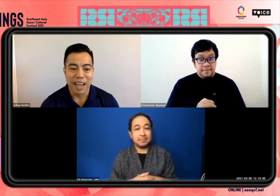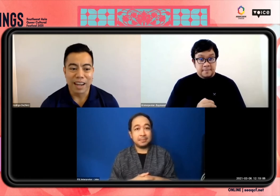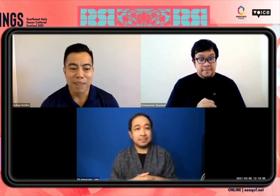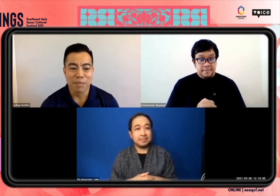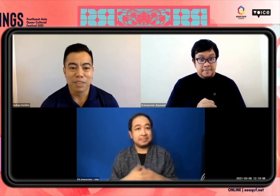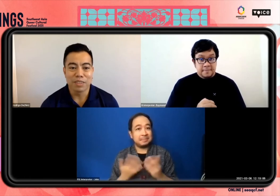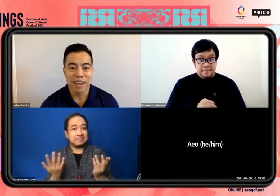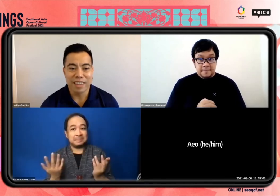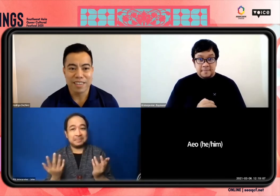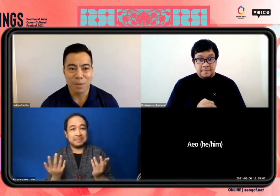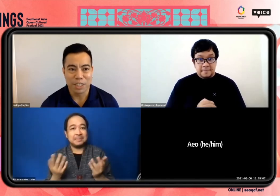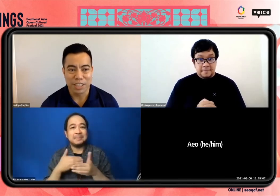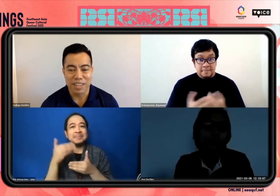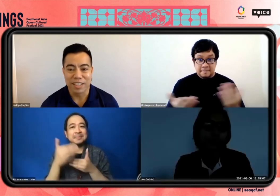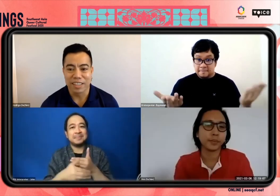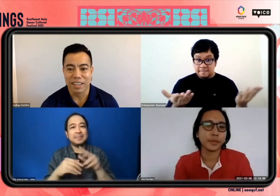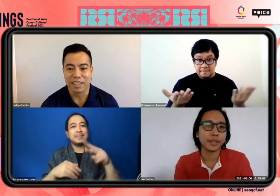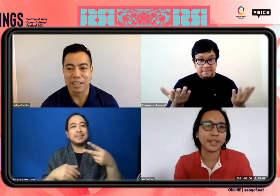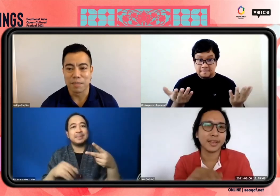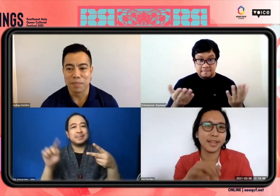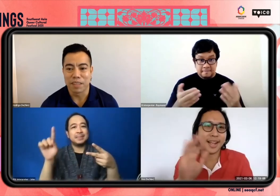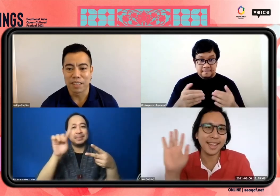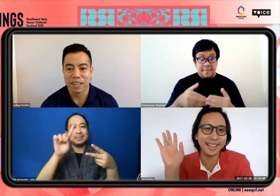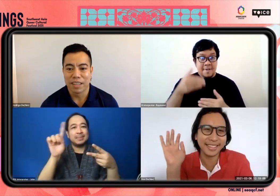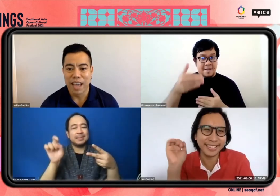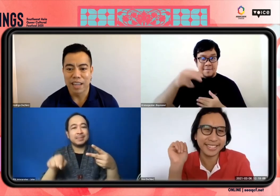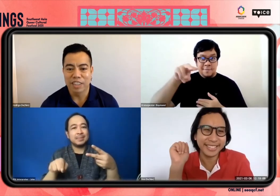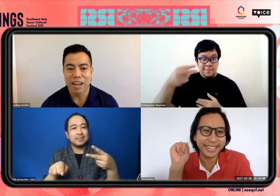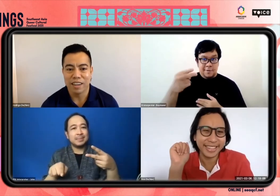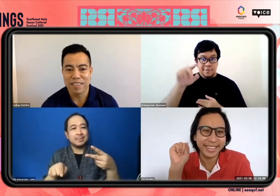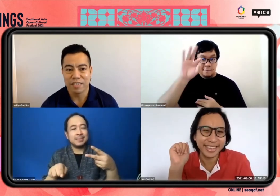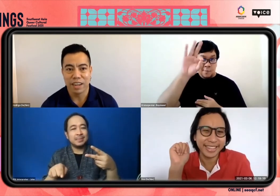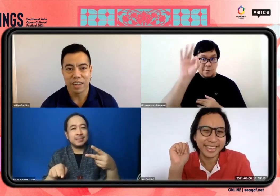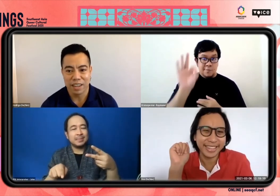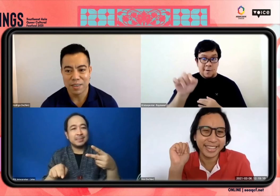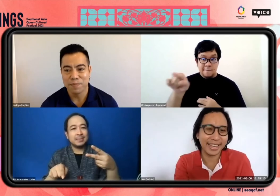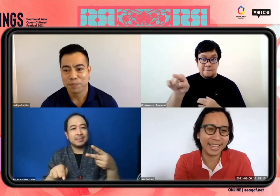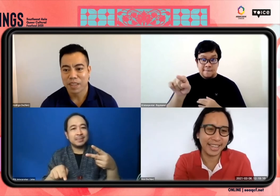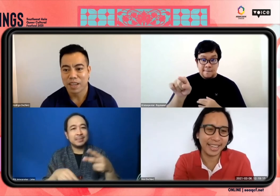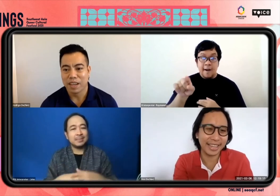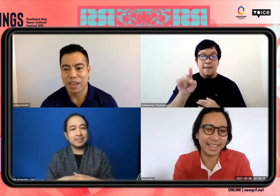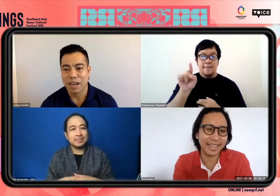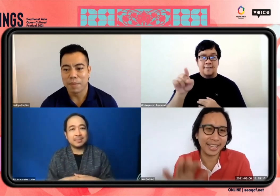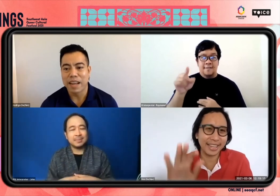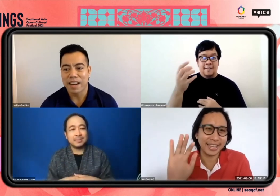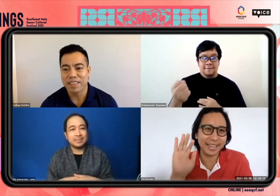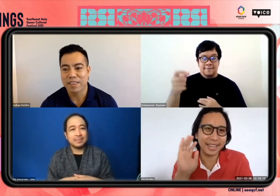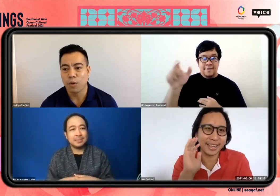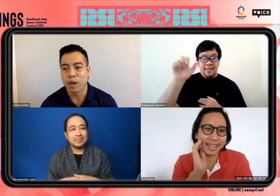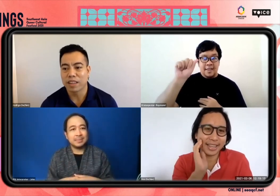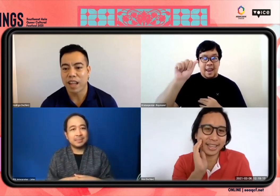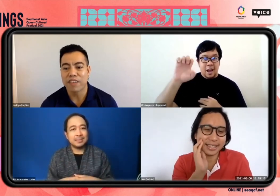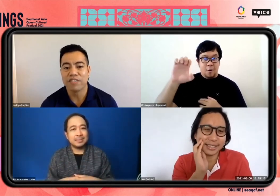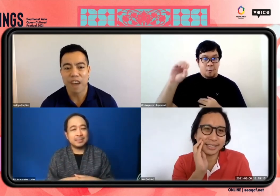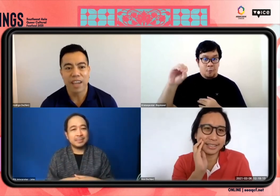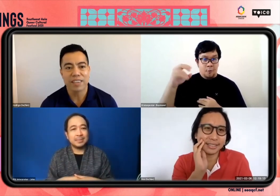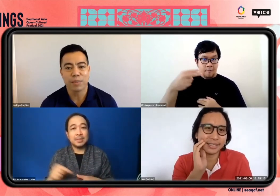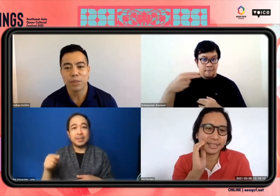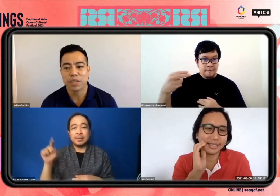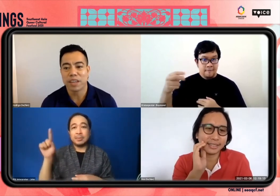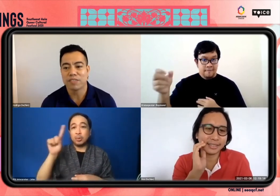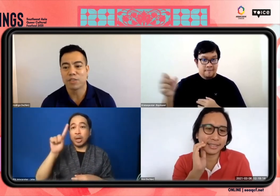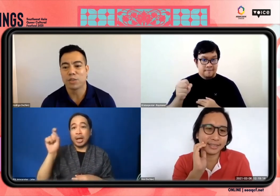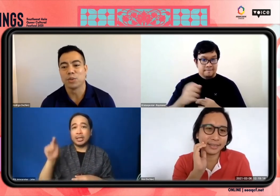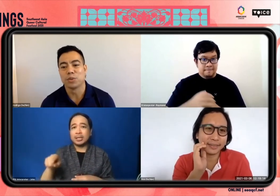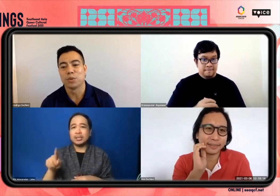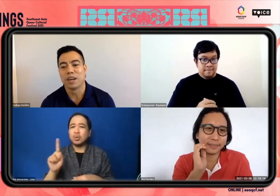Okay, I'll move on to the next question. And it channels Rilke. And that is, what advice would